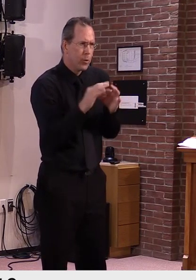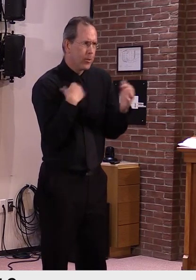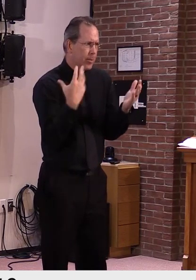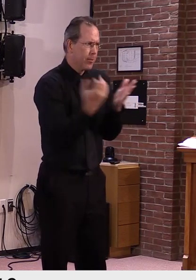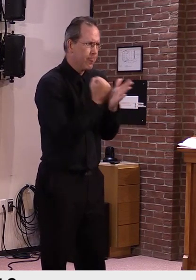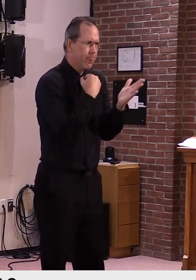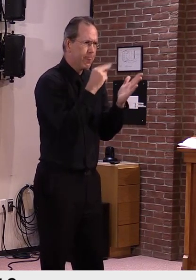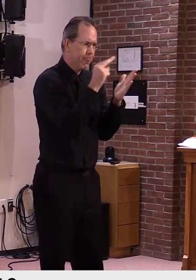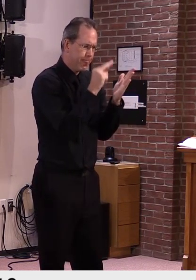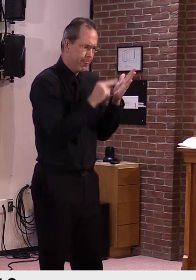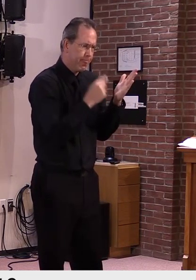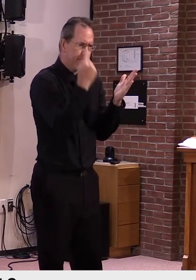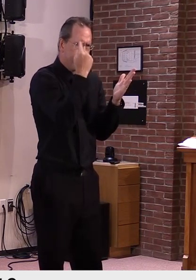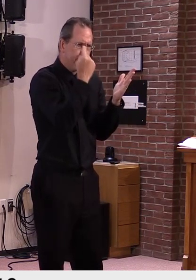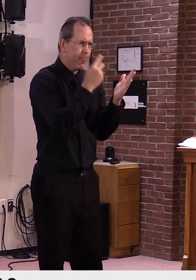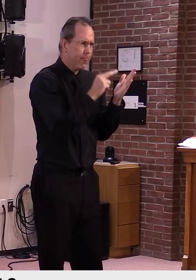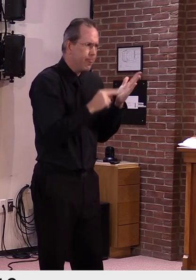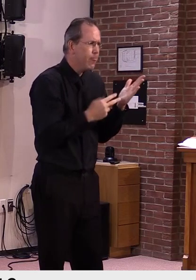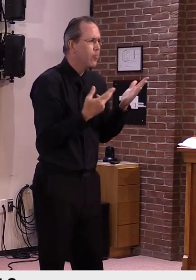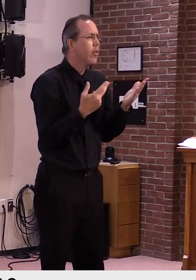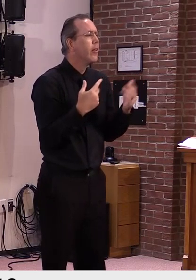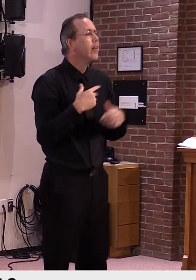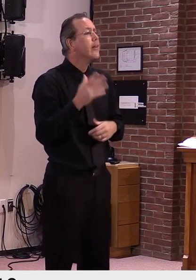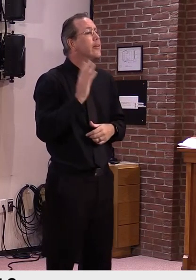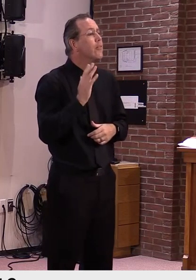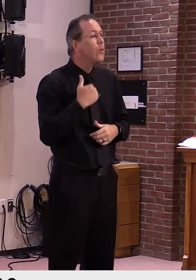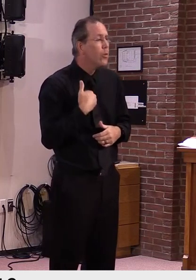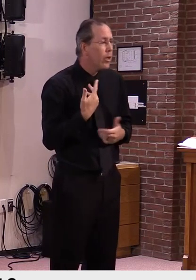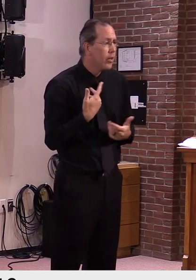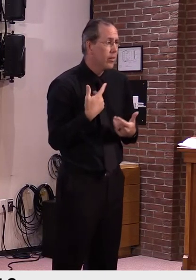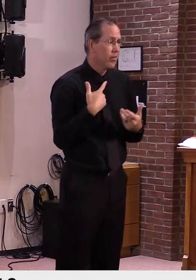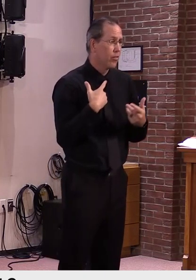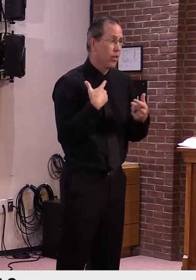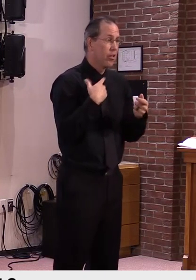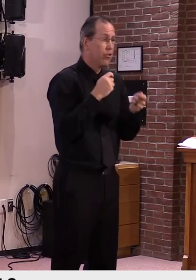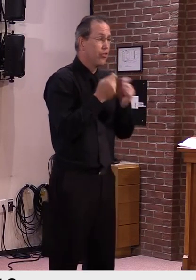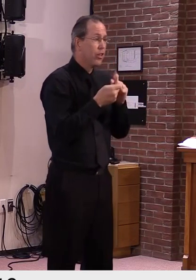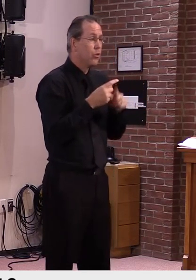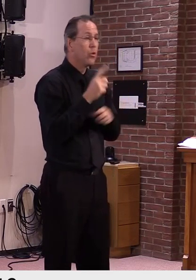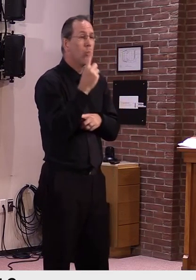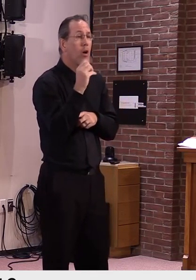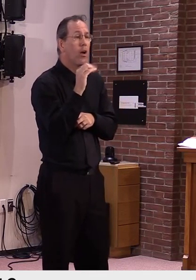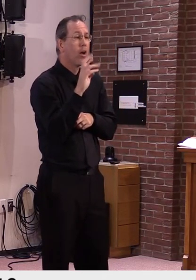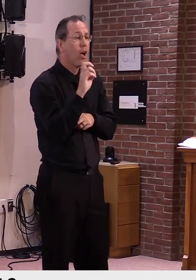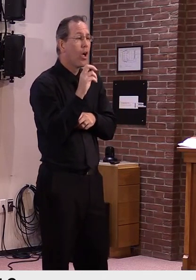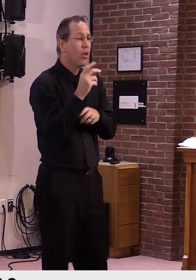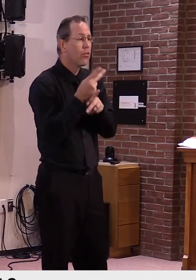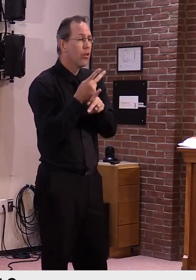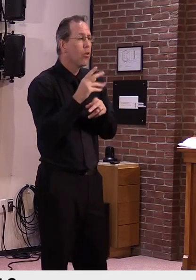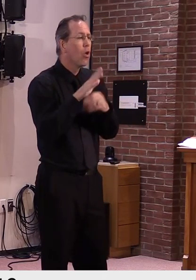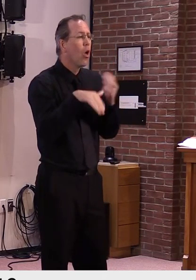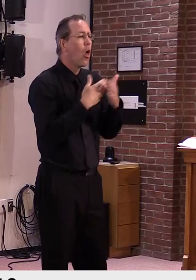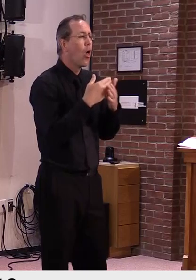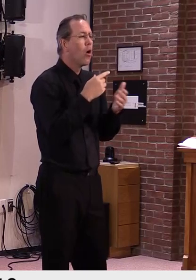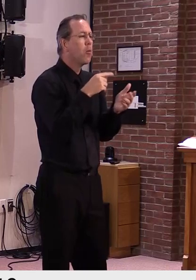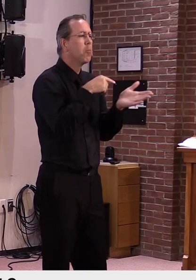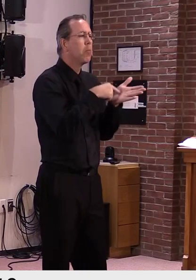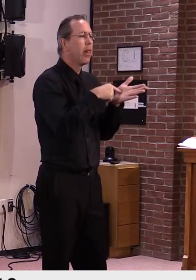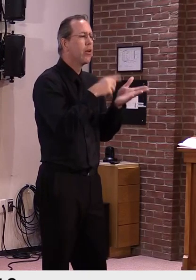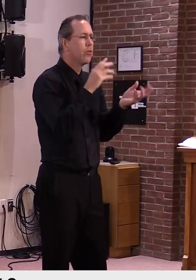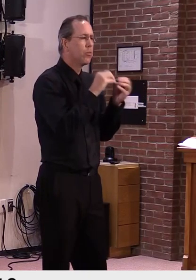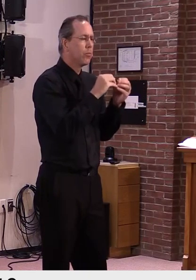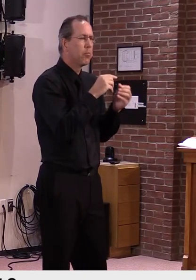at a mid-course correction during the all-payer model. And I want to distinguish between the all-payer model, because it's